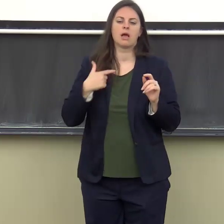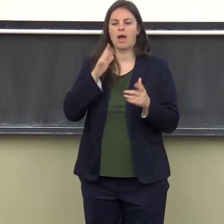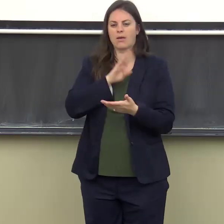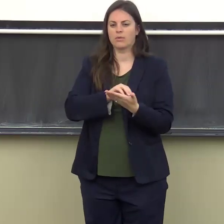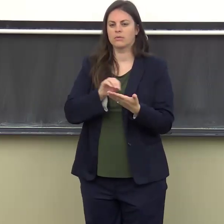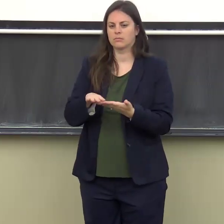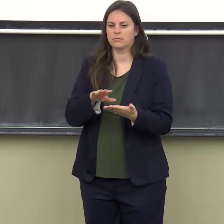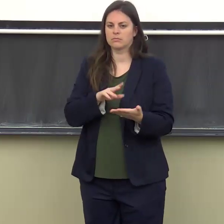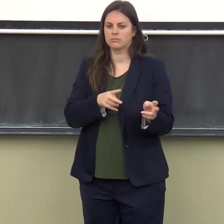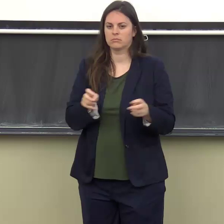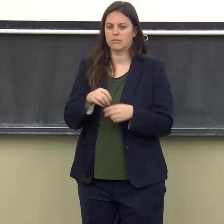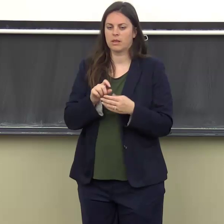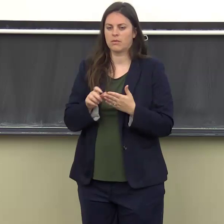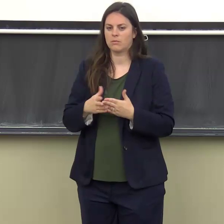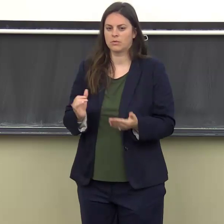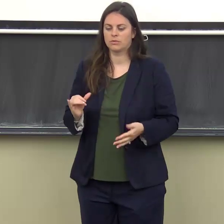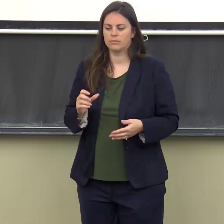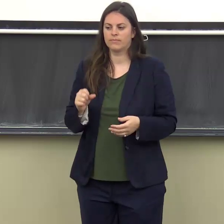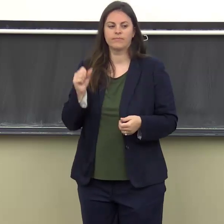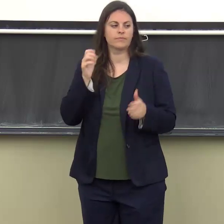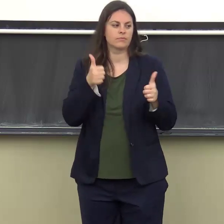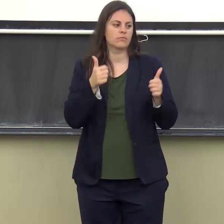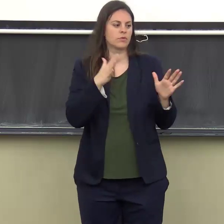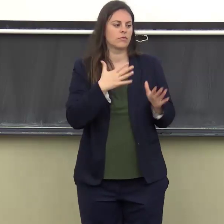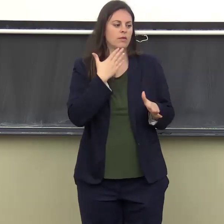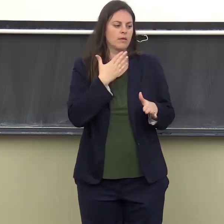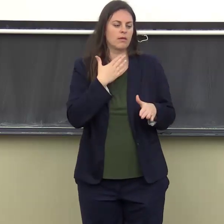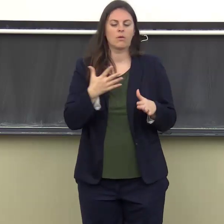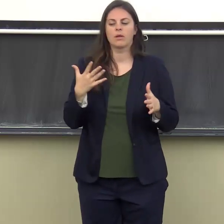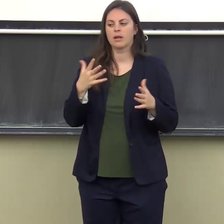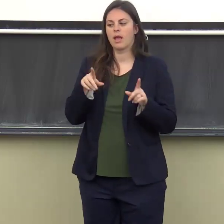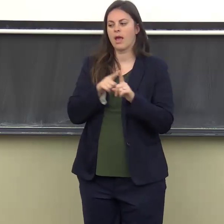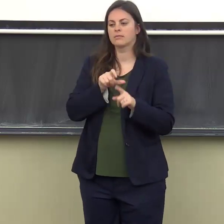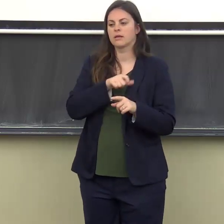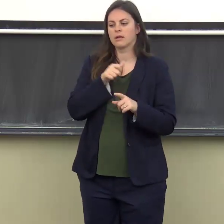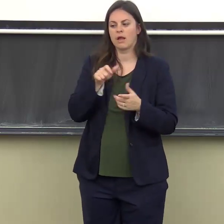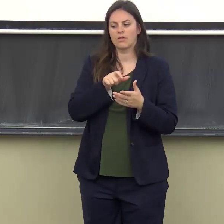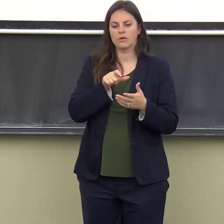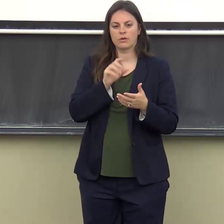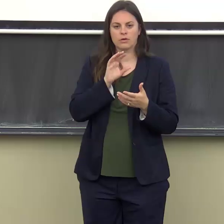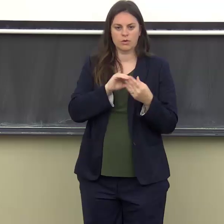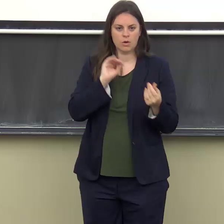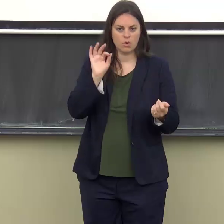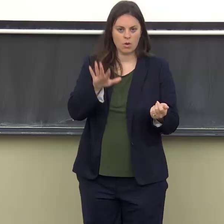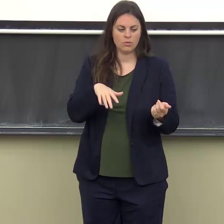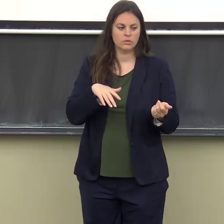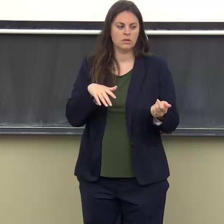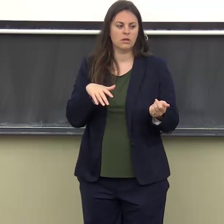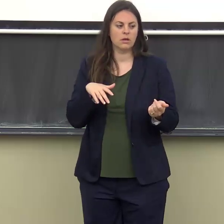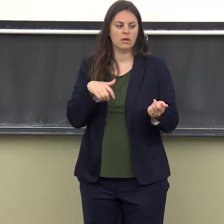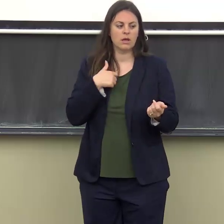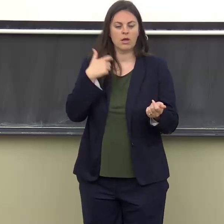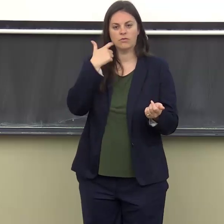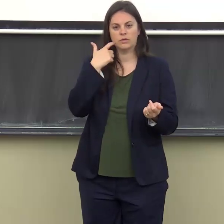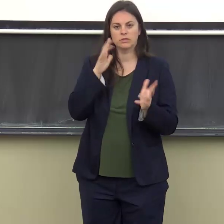that in the notebook. Great, thank you. And just as another note, I recently spoke